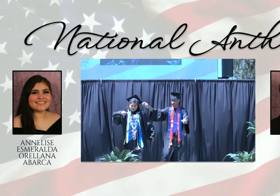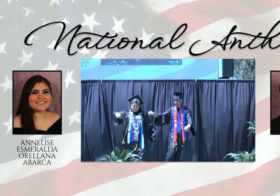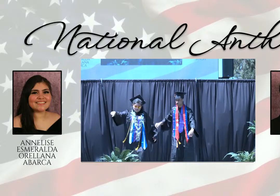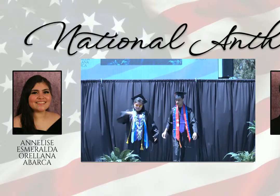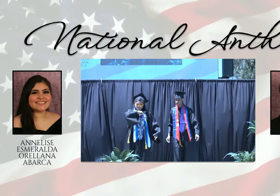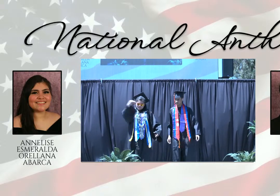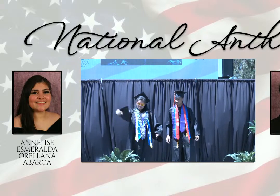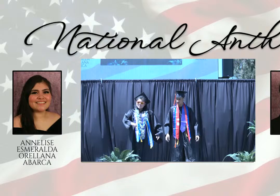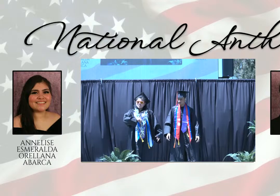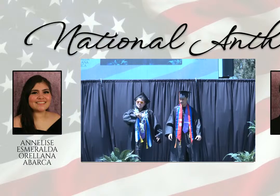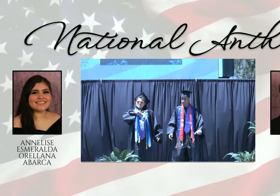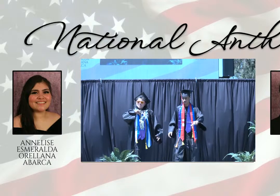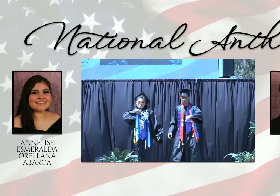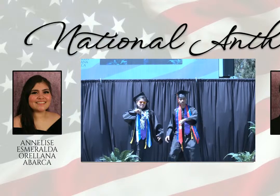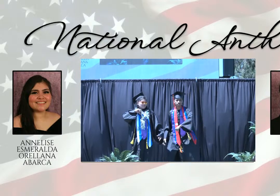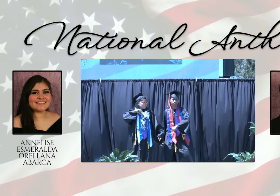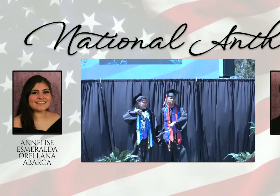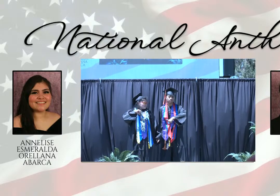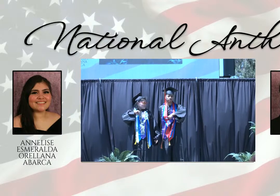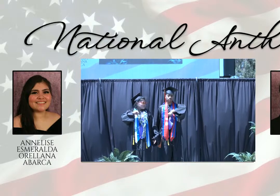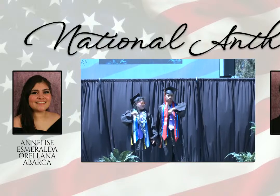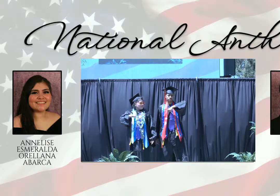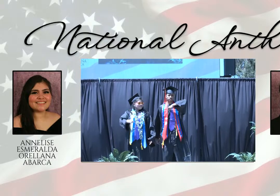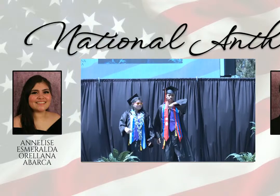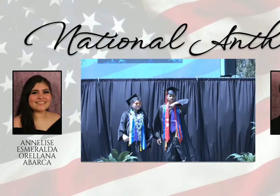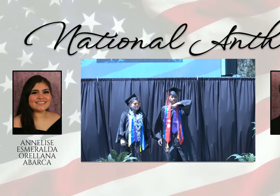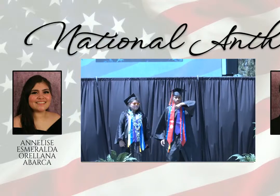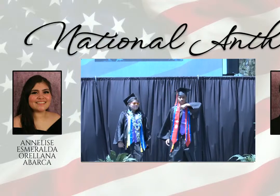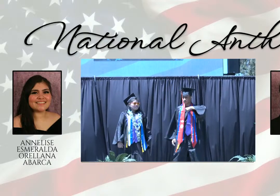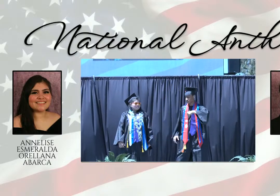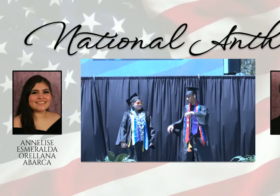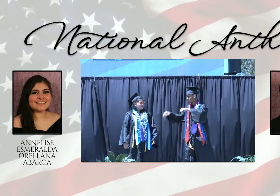gleaming, whose broad stripes and bright